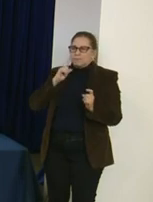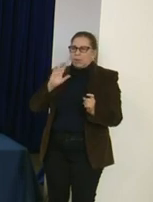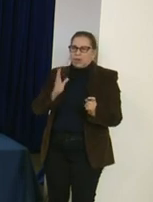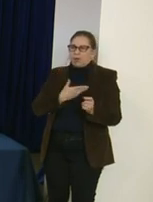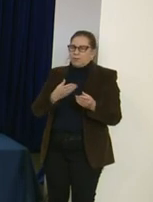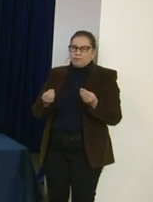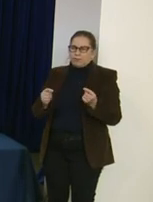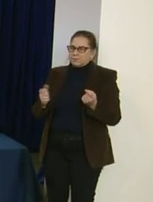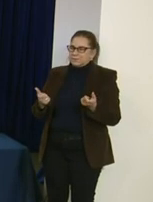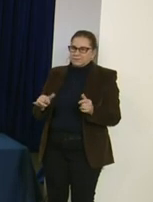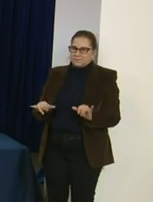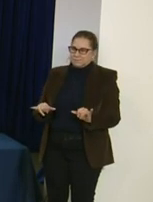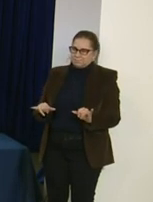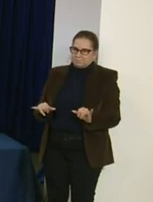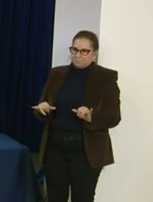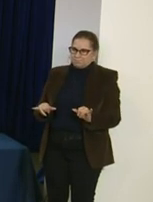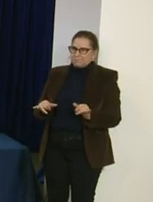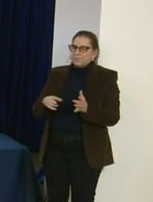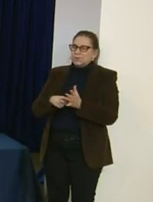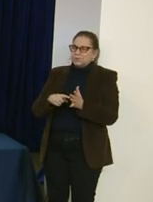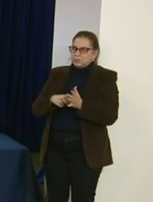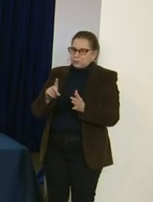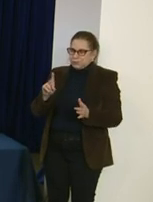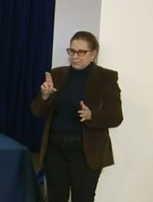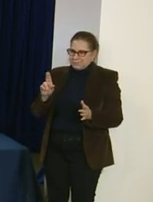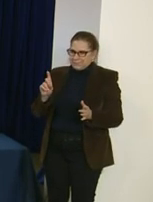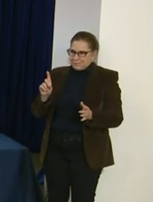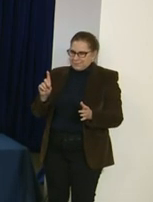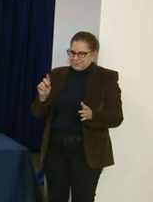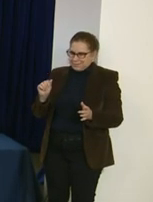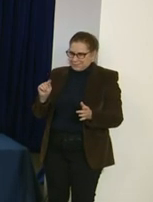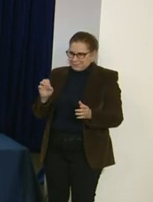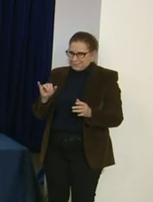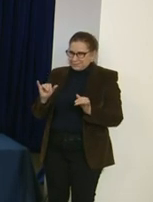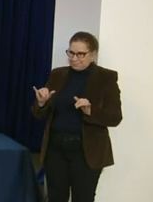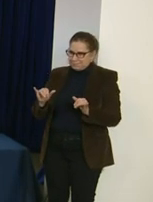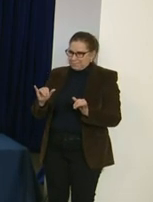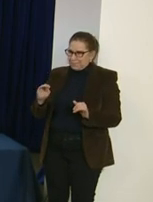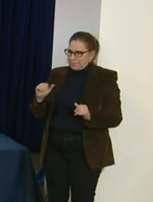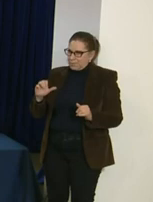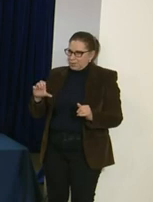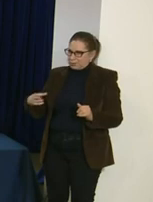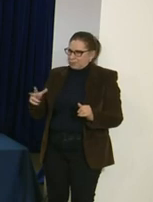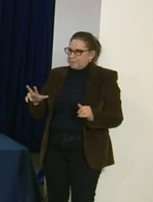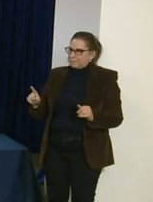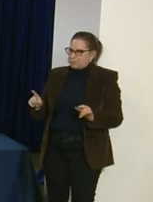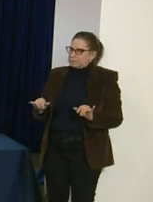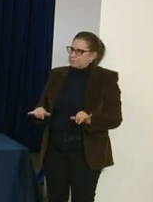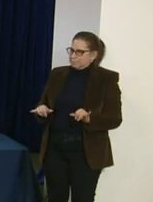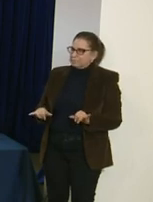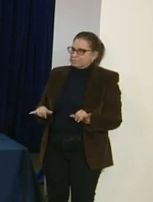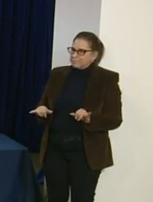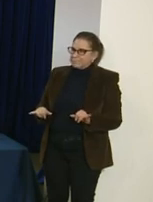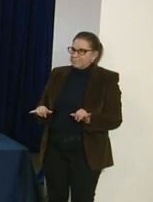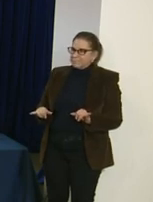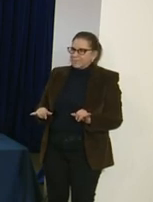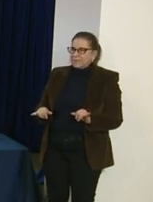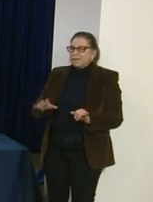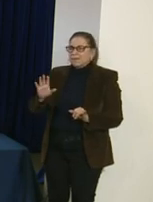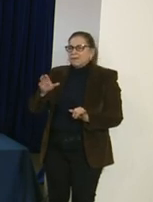taxes, which become due on March the 31st. We will get up some